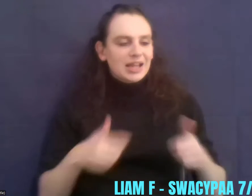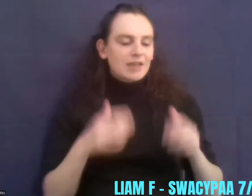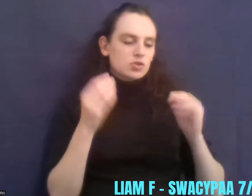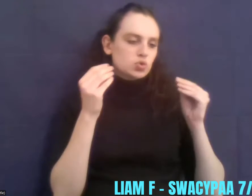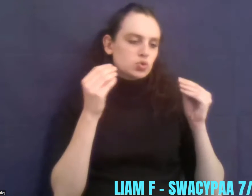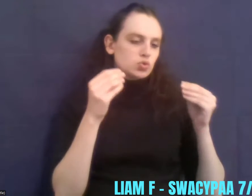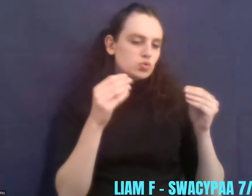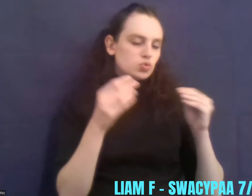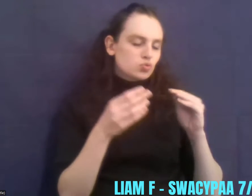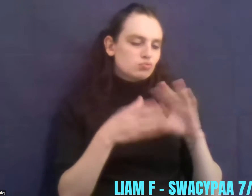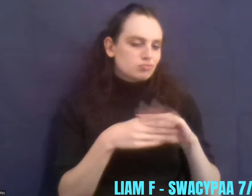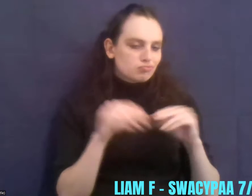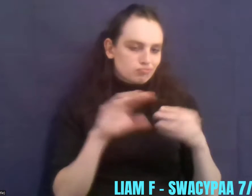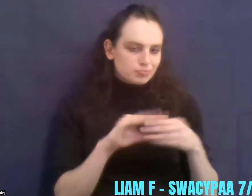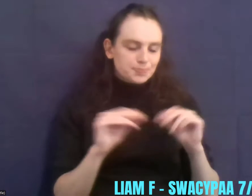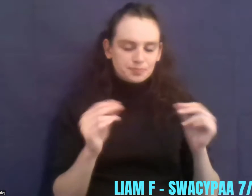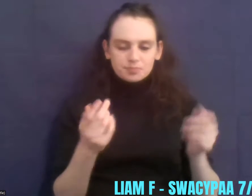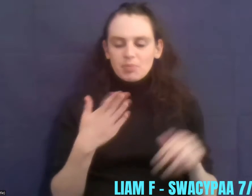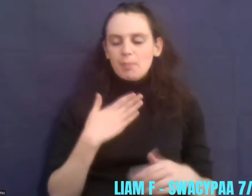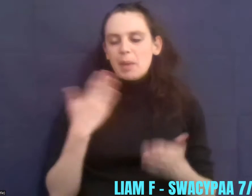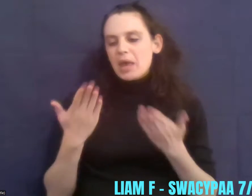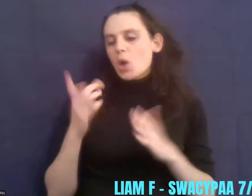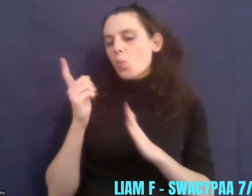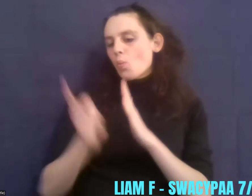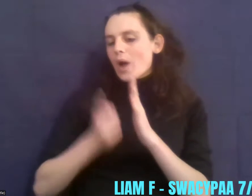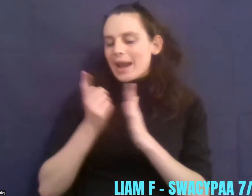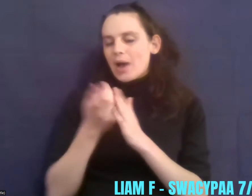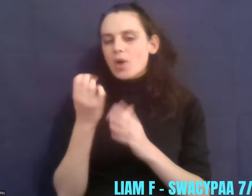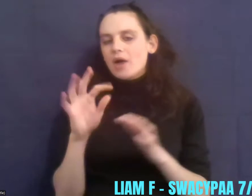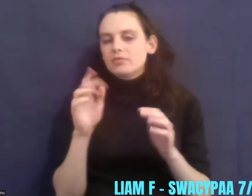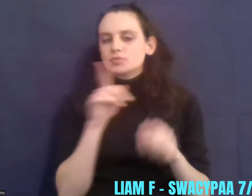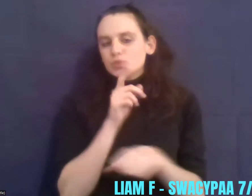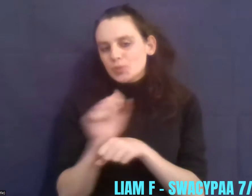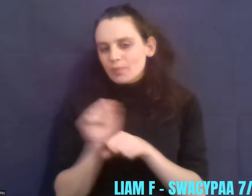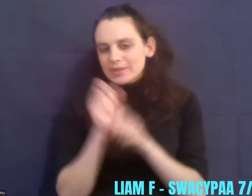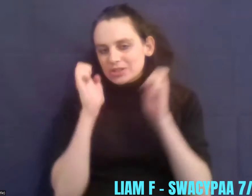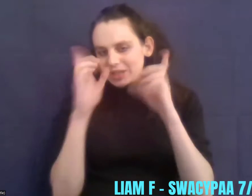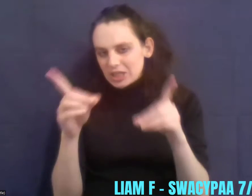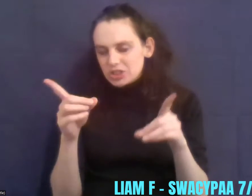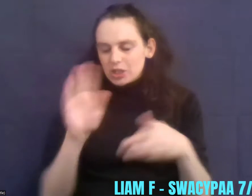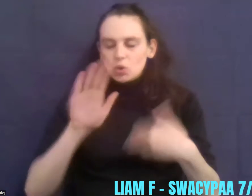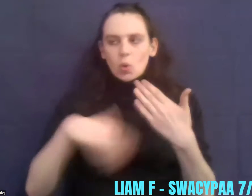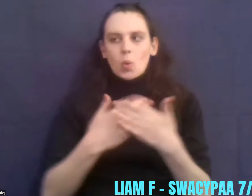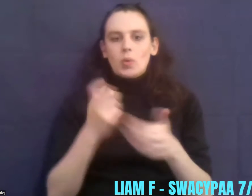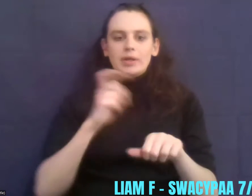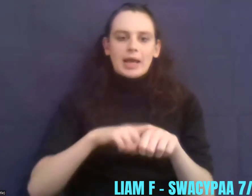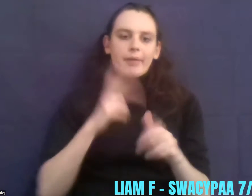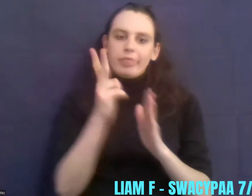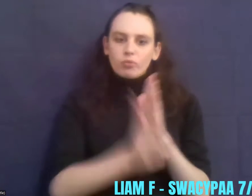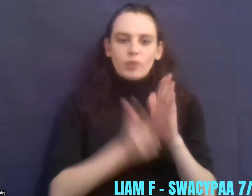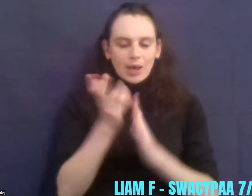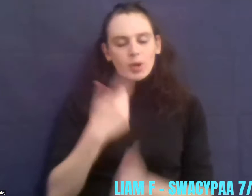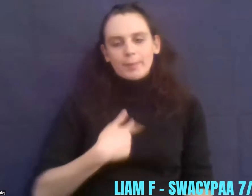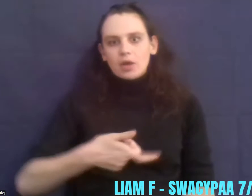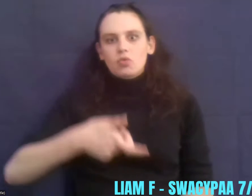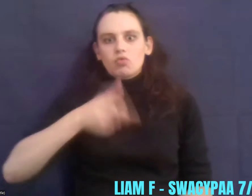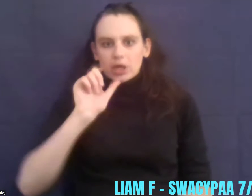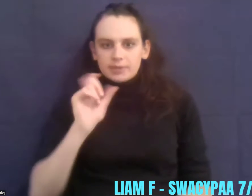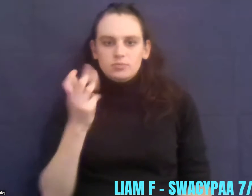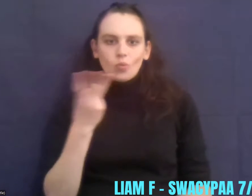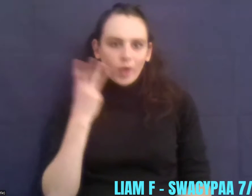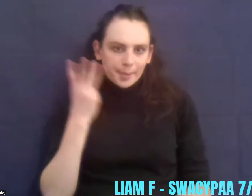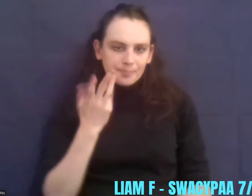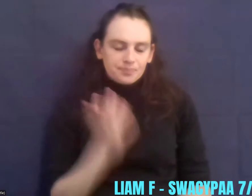education and drinking the whole time. And, the nerd in me thought that the geography and